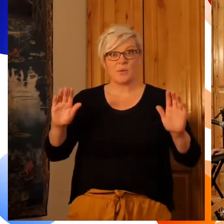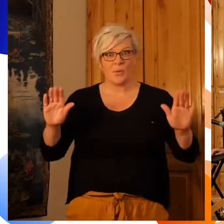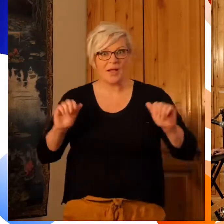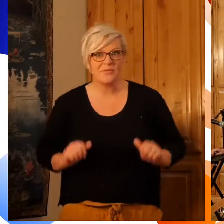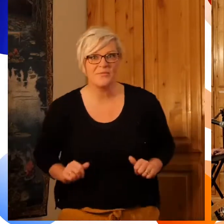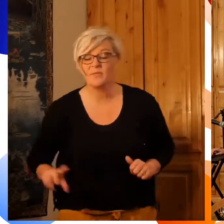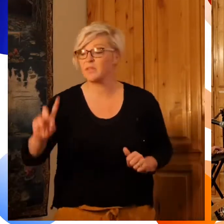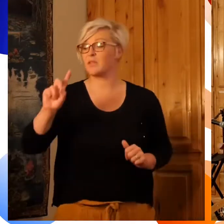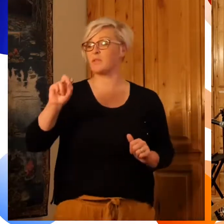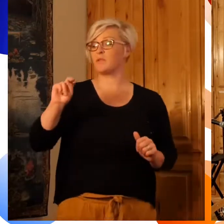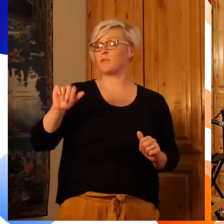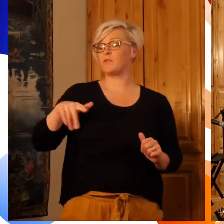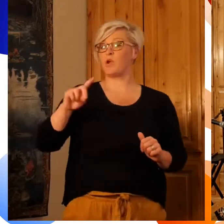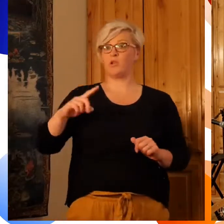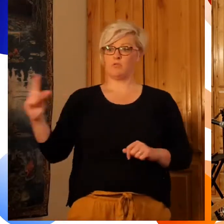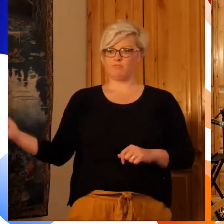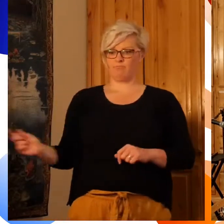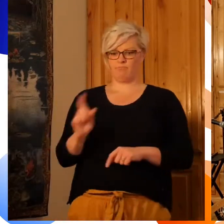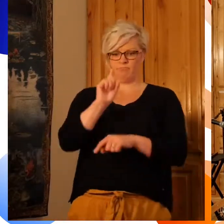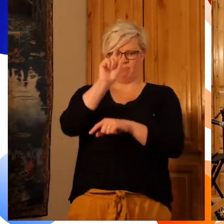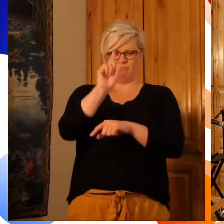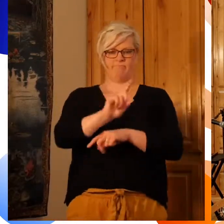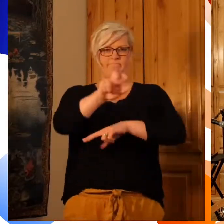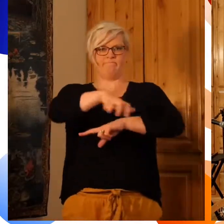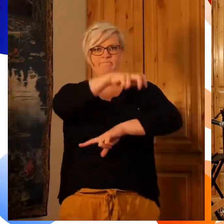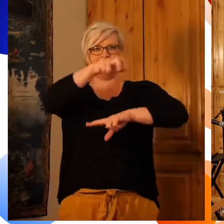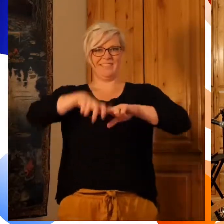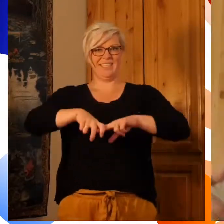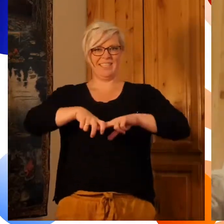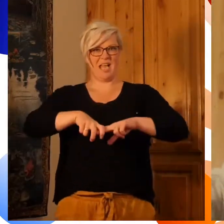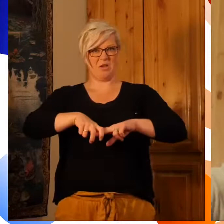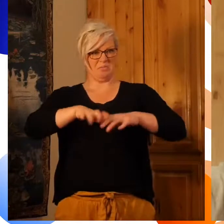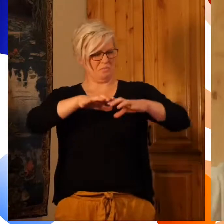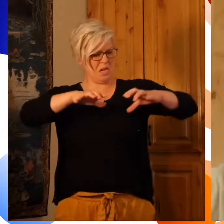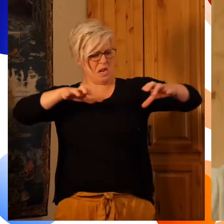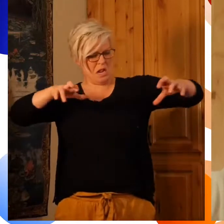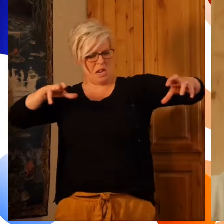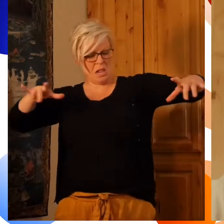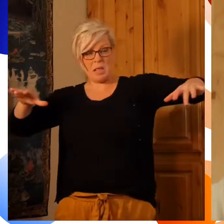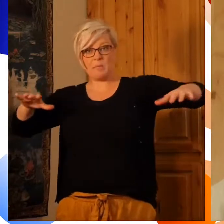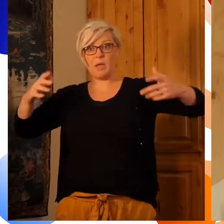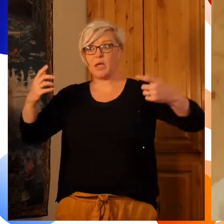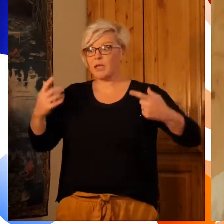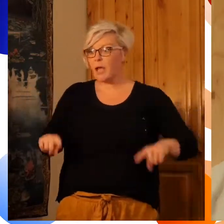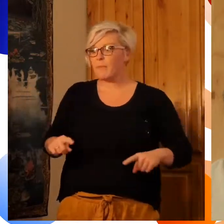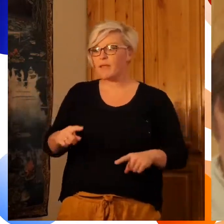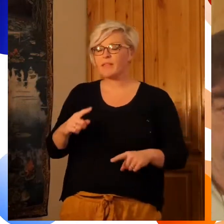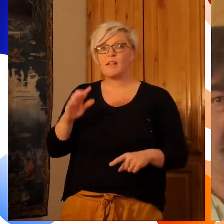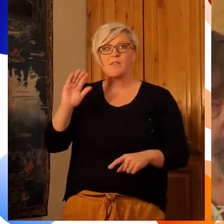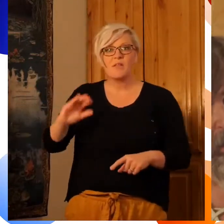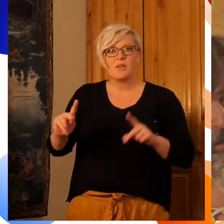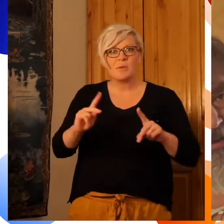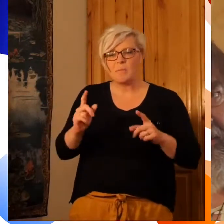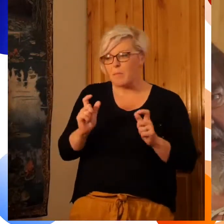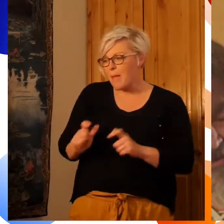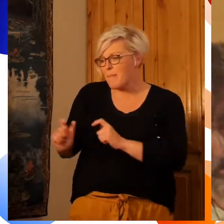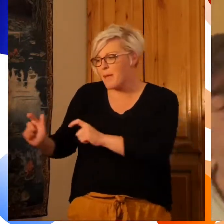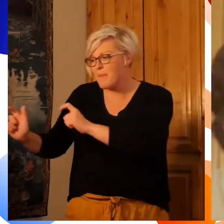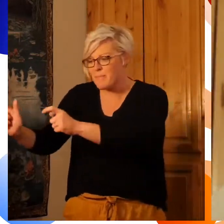came and he took a seat at the great feasting table. And soon the little people had passed out plates in front of everyone. And on each